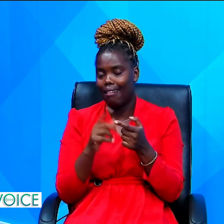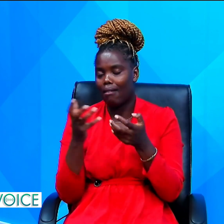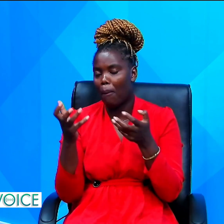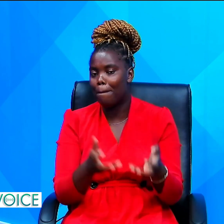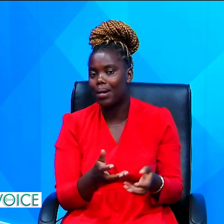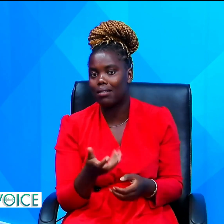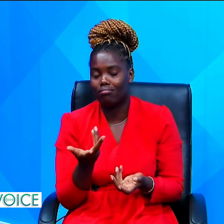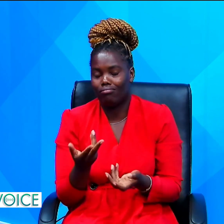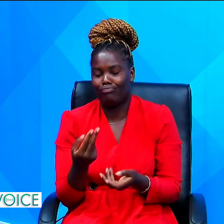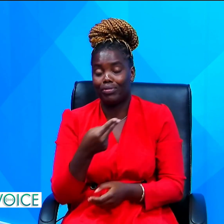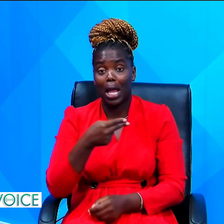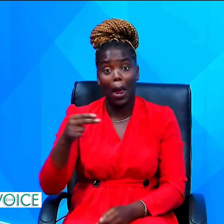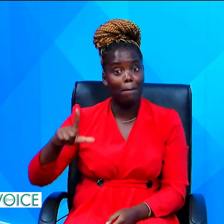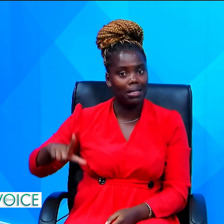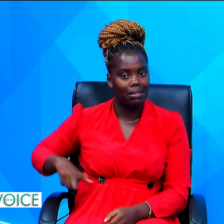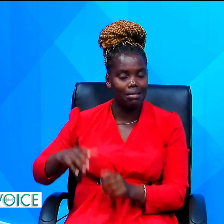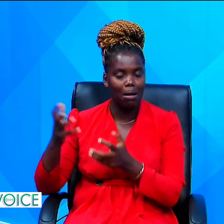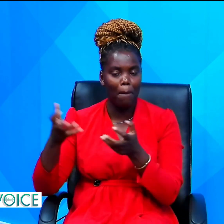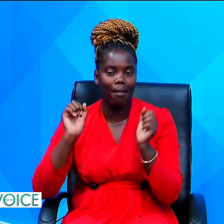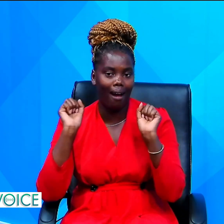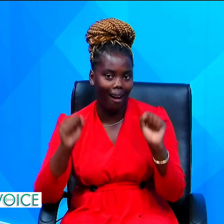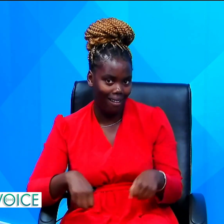and piercings, it can cause hepatitis C.